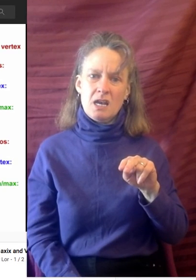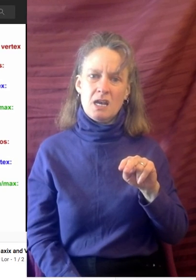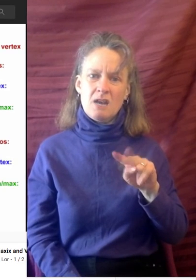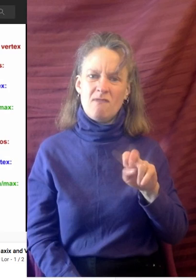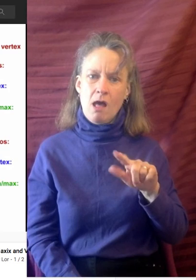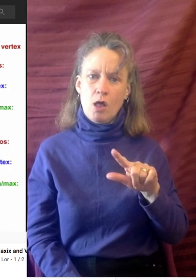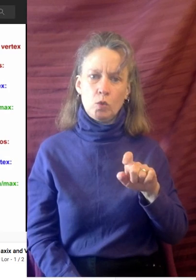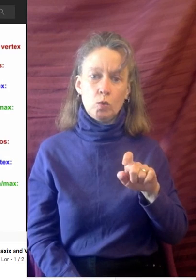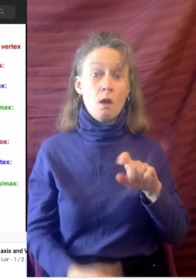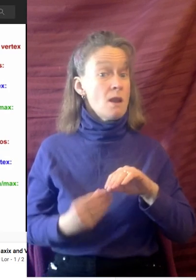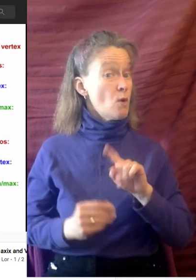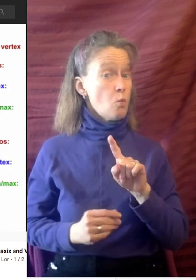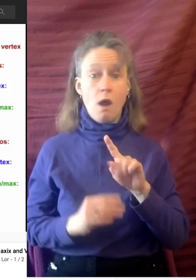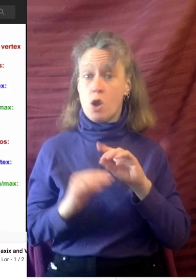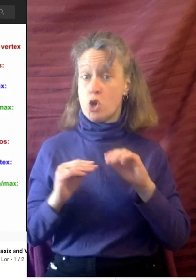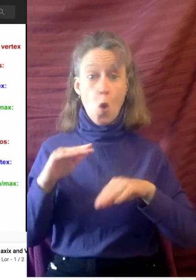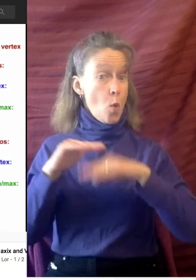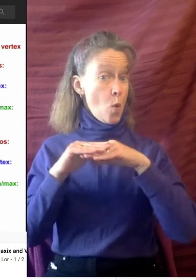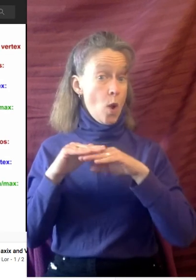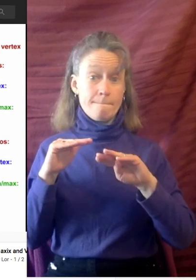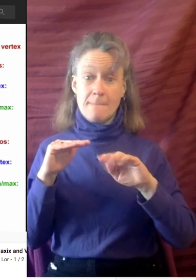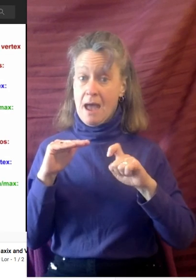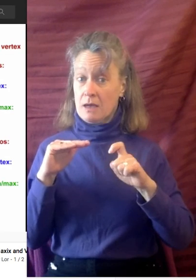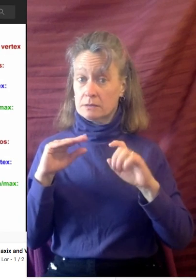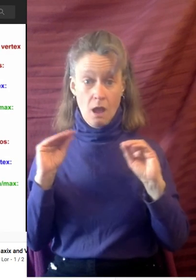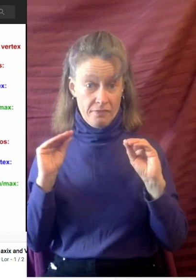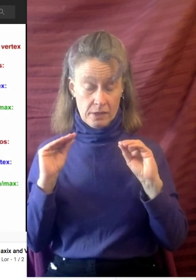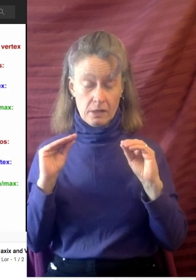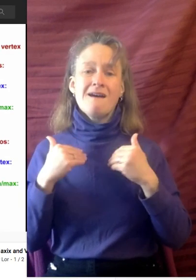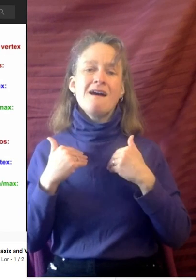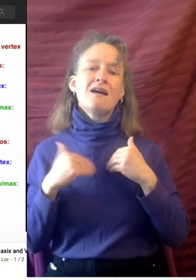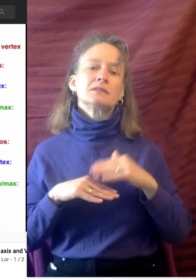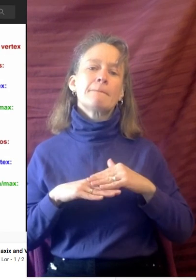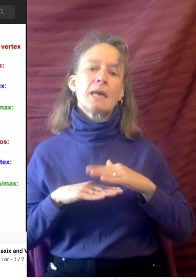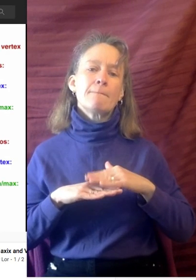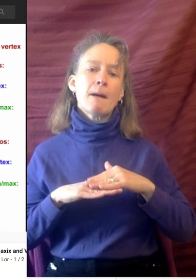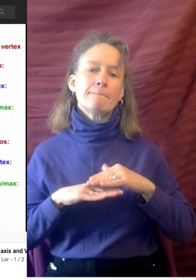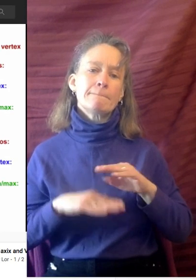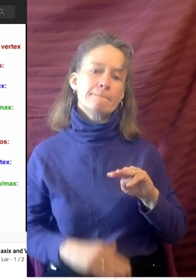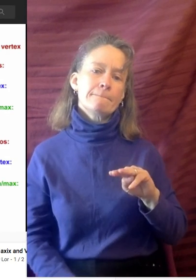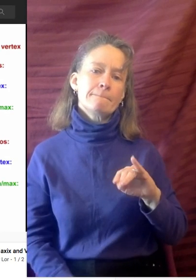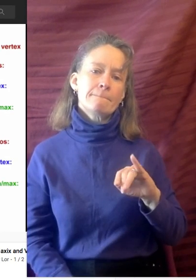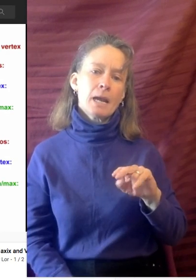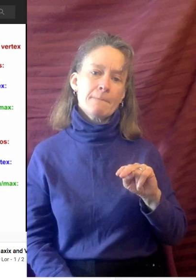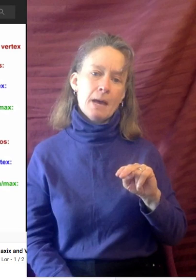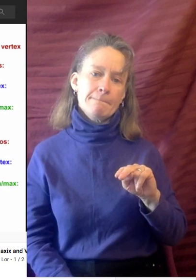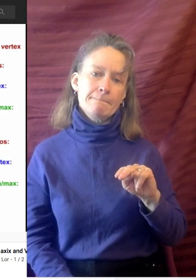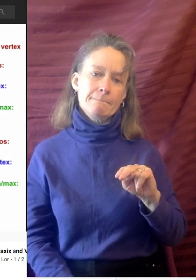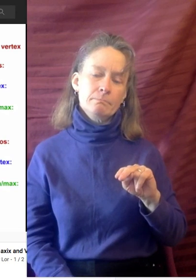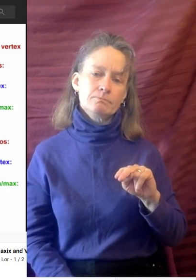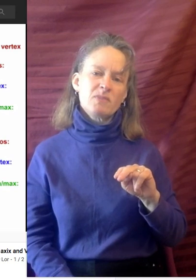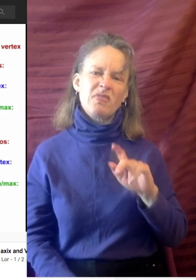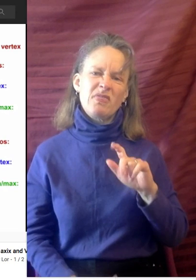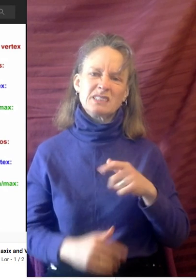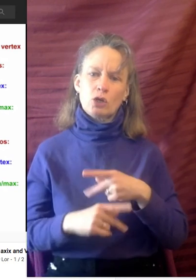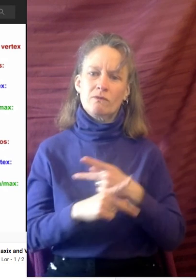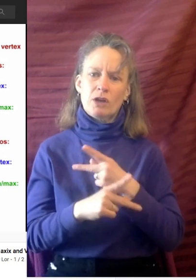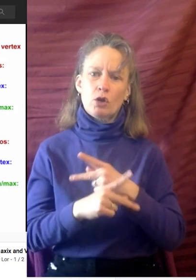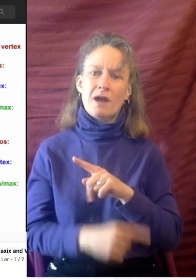1, but we have a minimum value. So this is how you find the zeros,